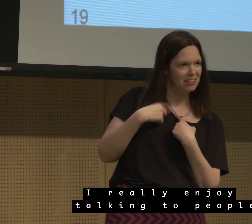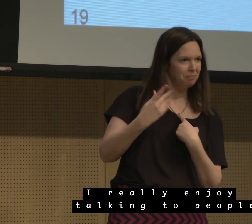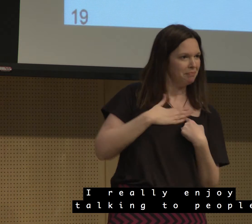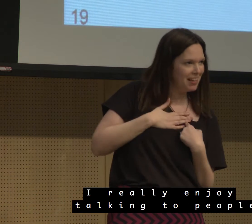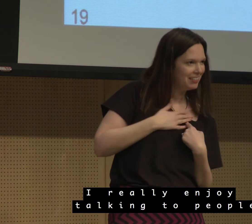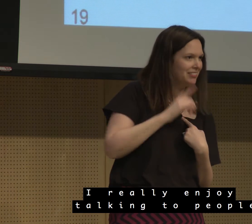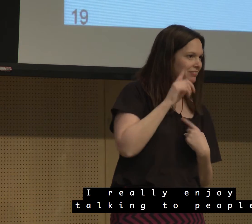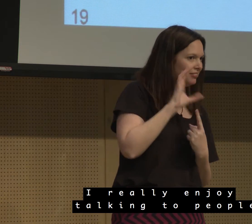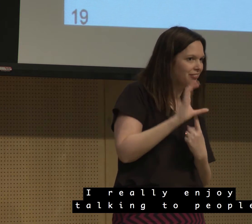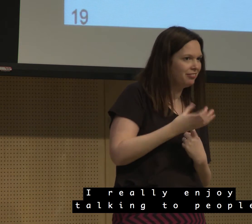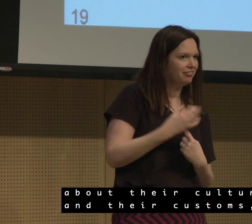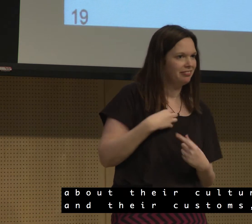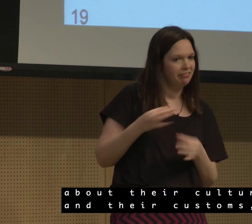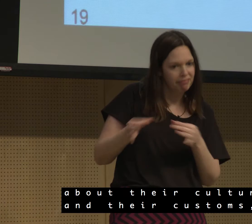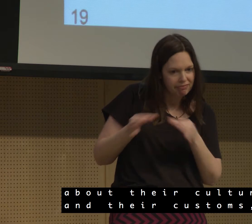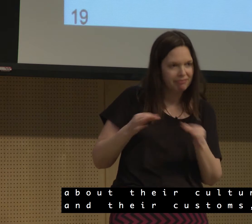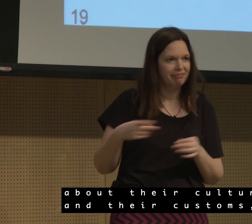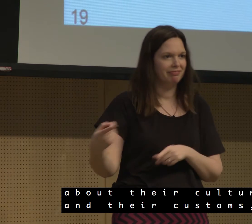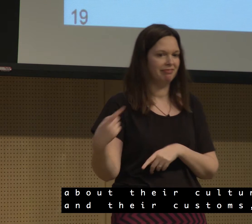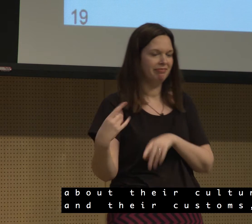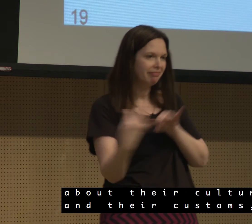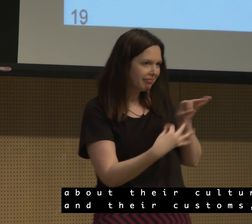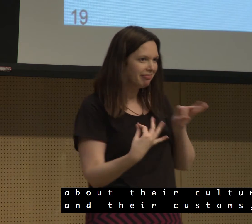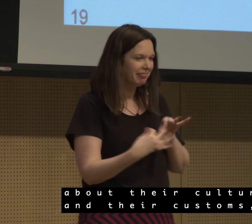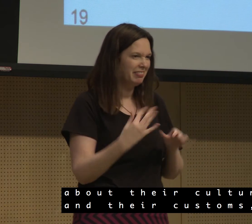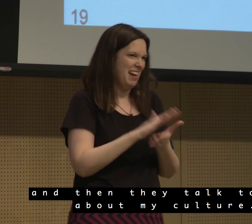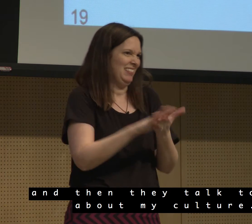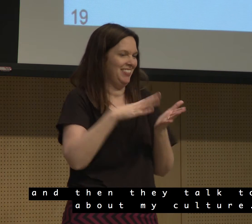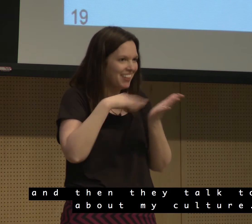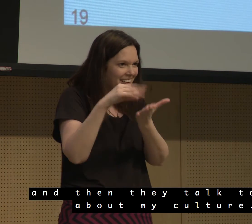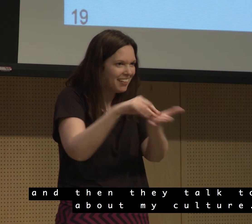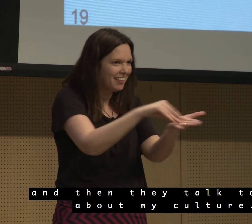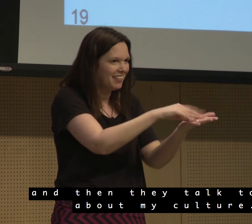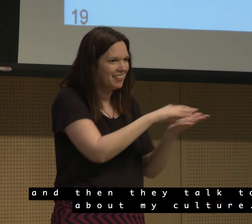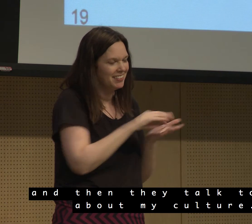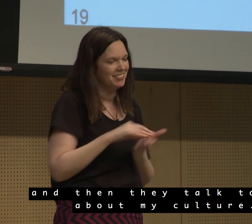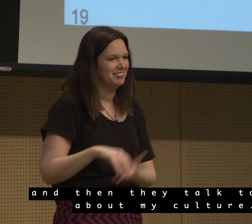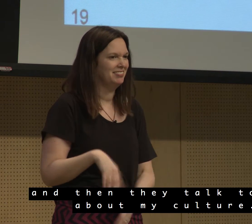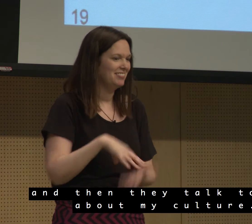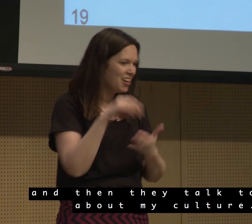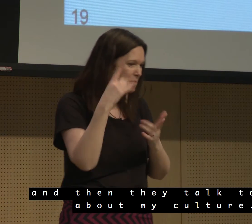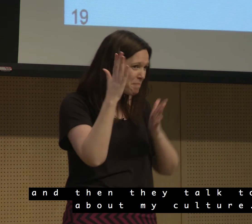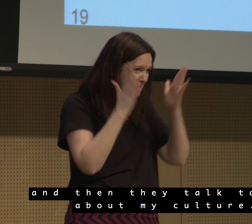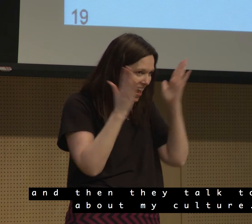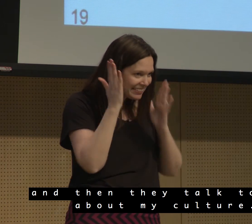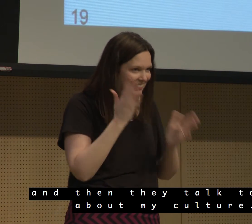enjoy talking to people about their culture and their customs, and then they talk to me about my culture.